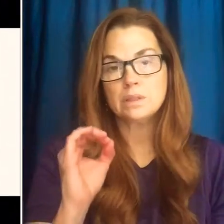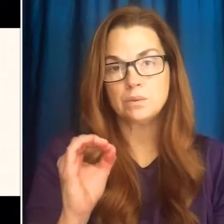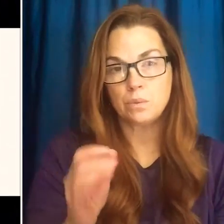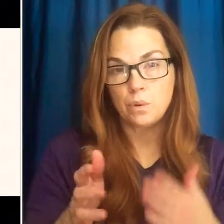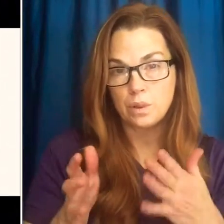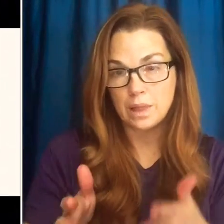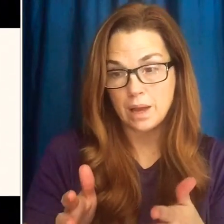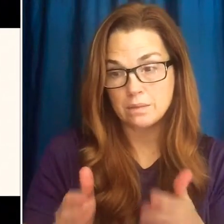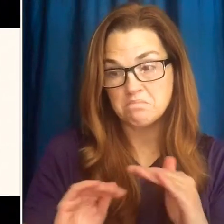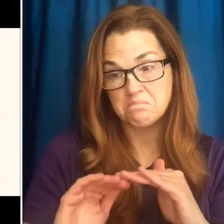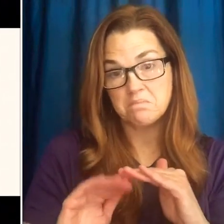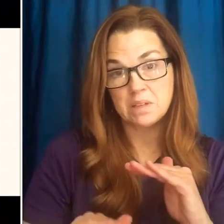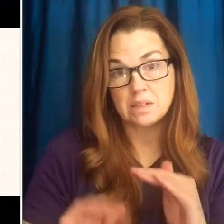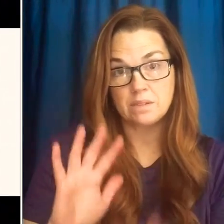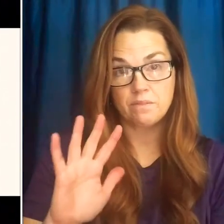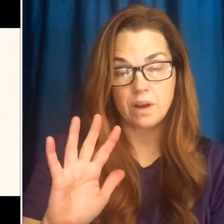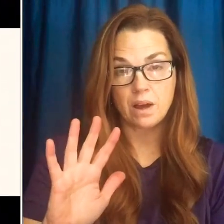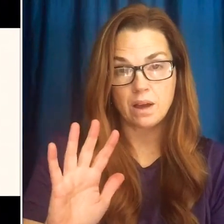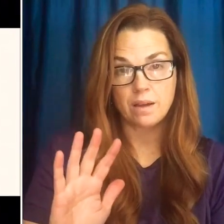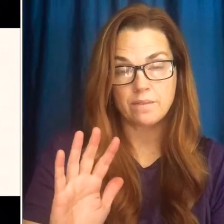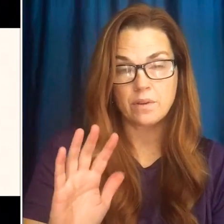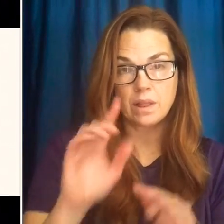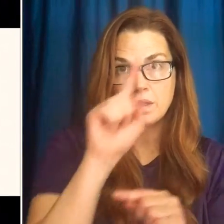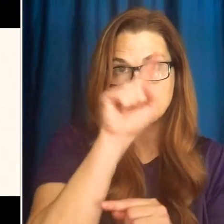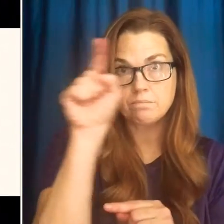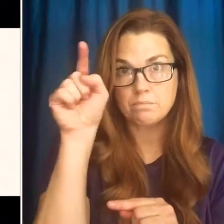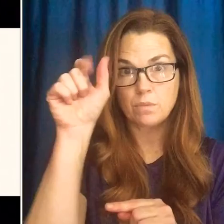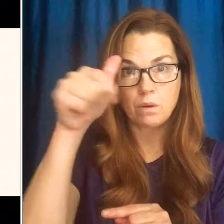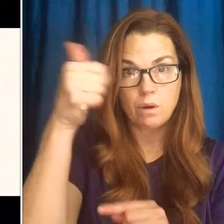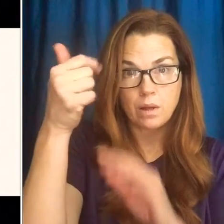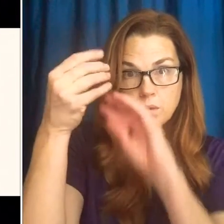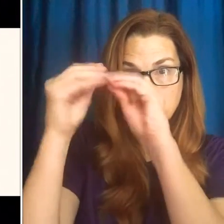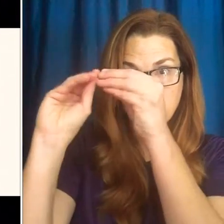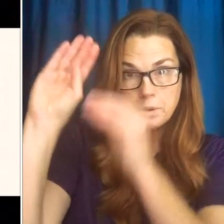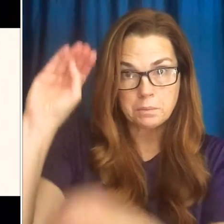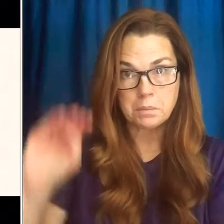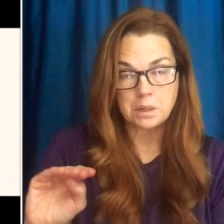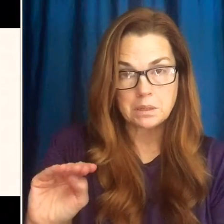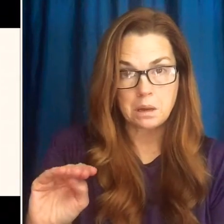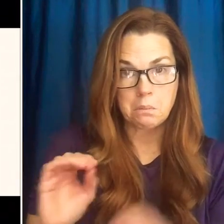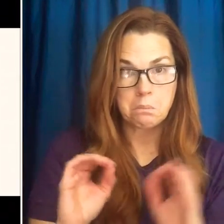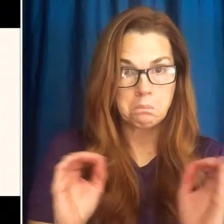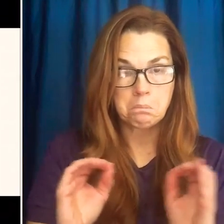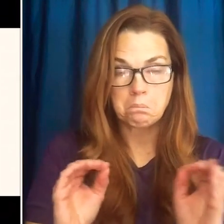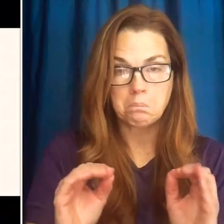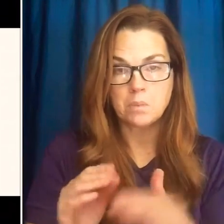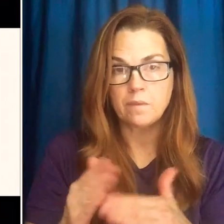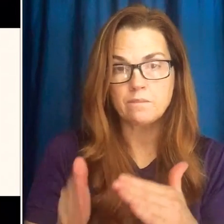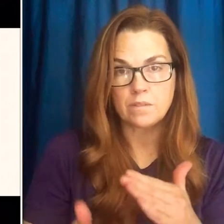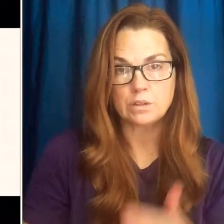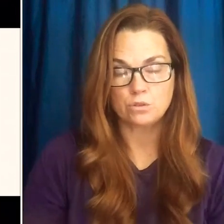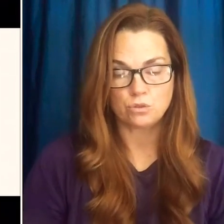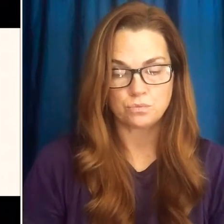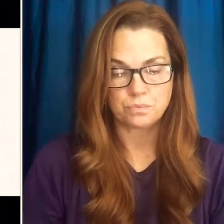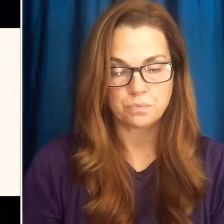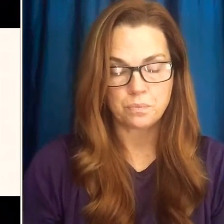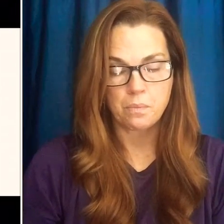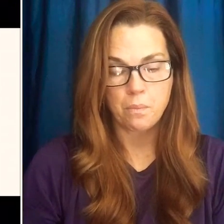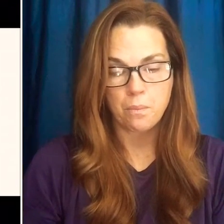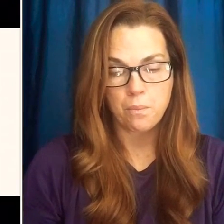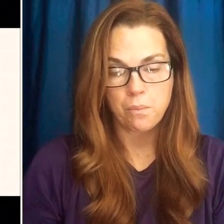bring down. I'm finished. So, my